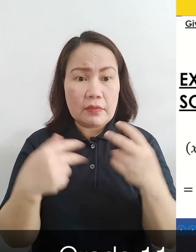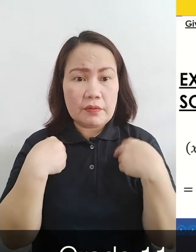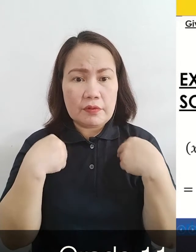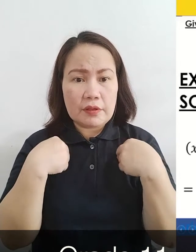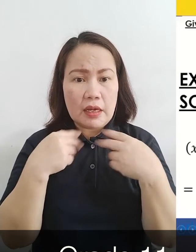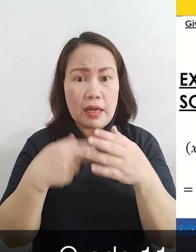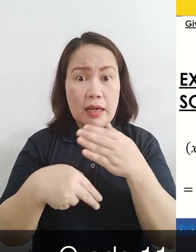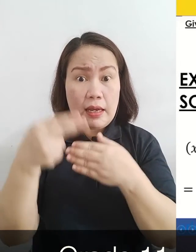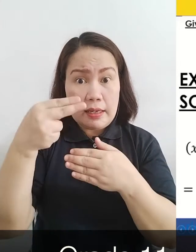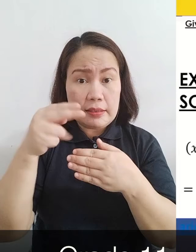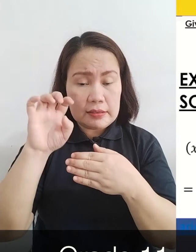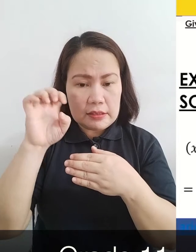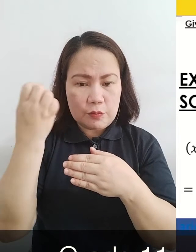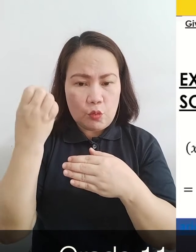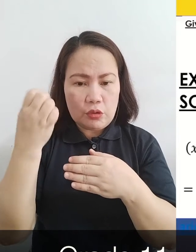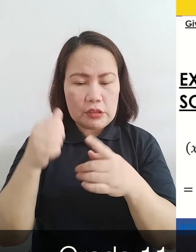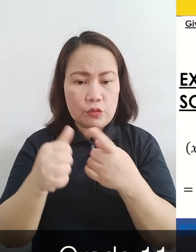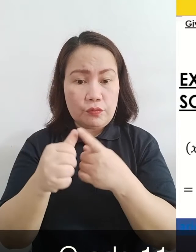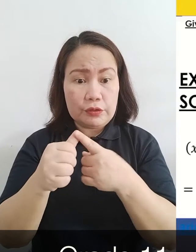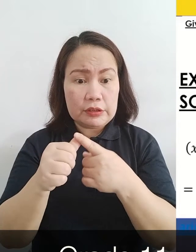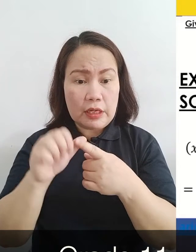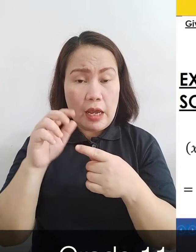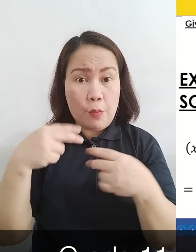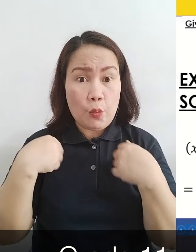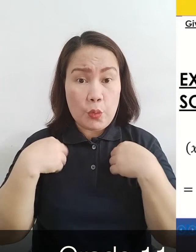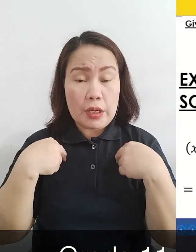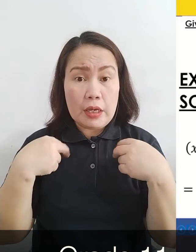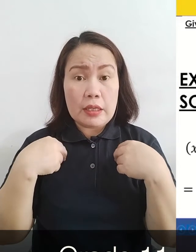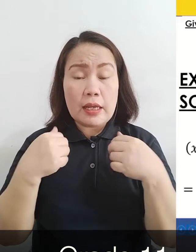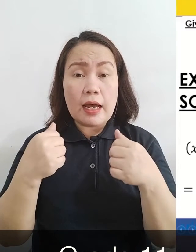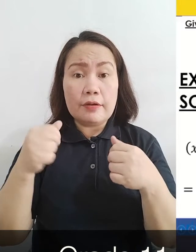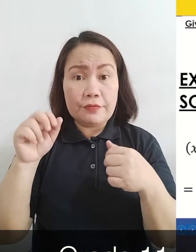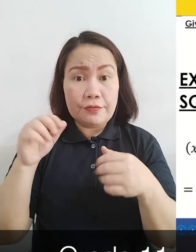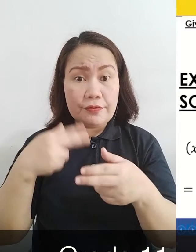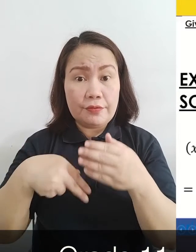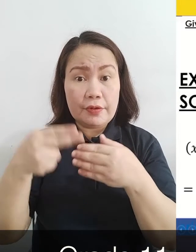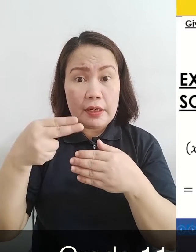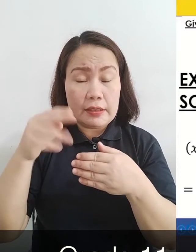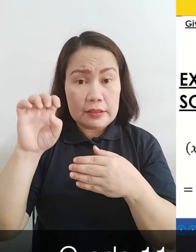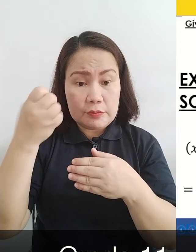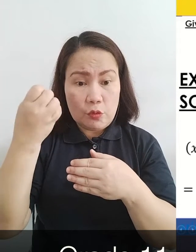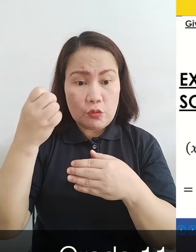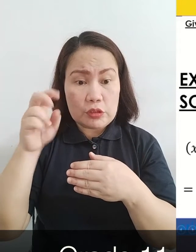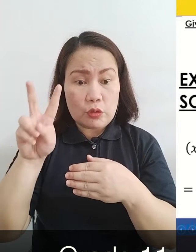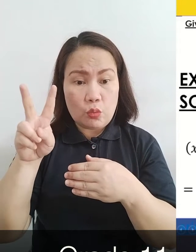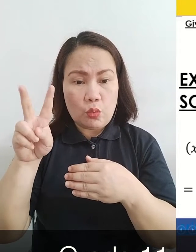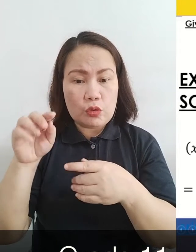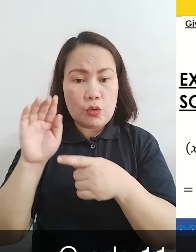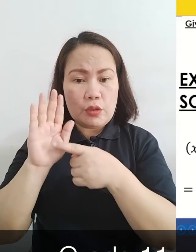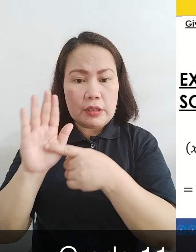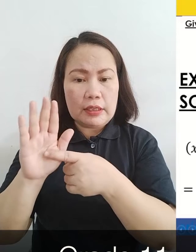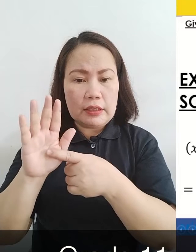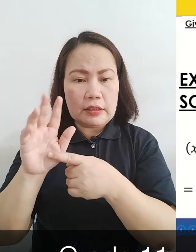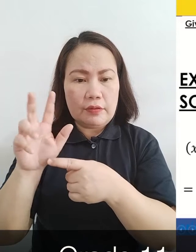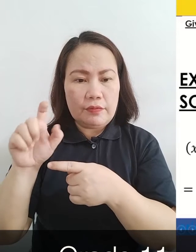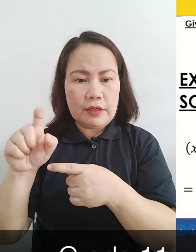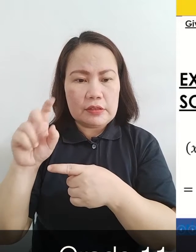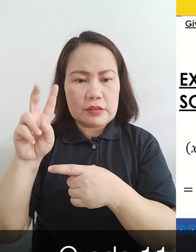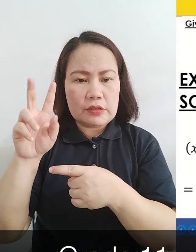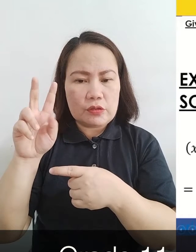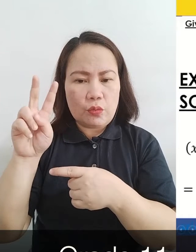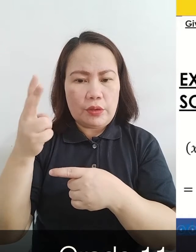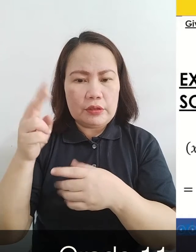mauuna. That will become negative x squared. And then, pagsamahin natin si